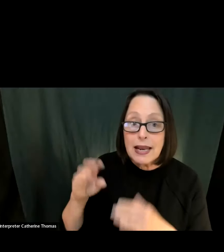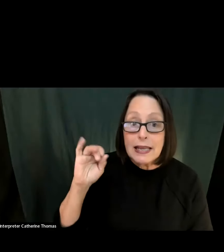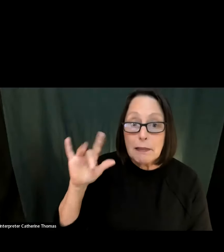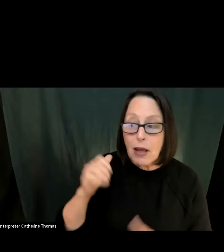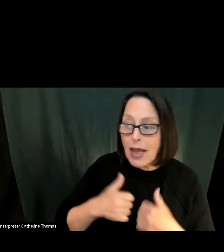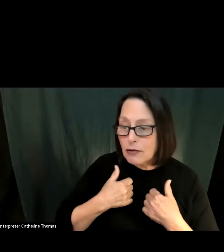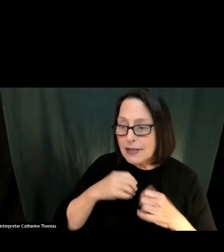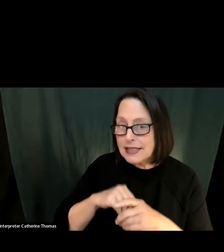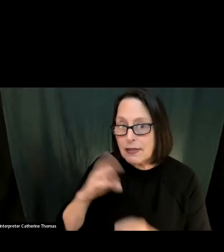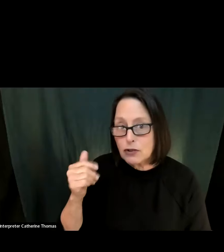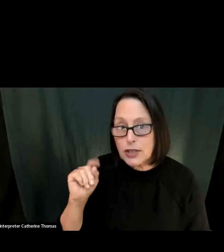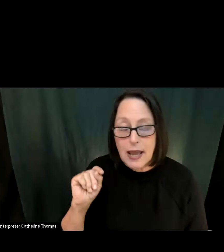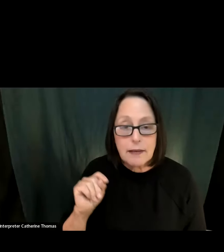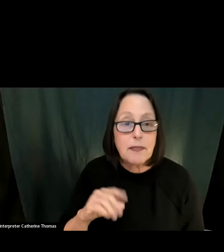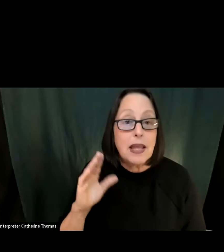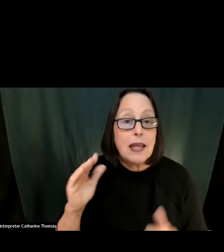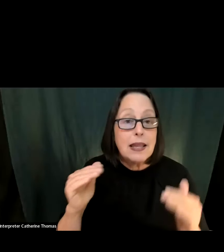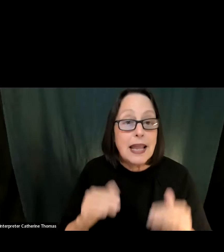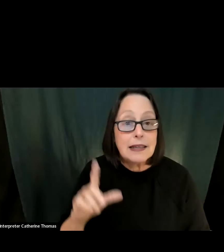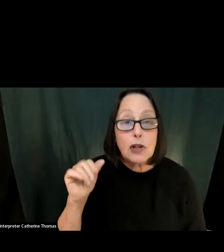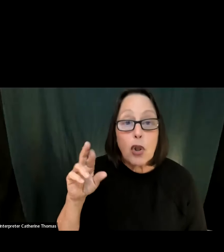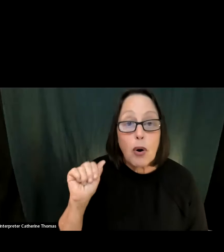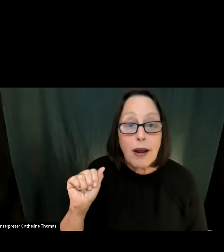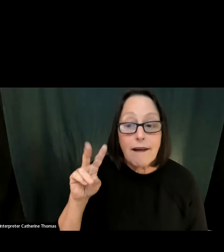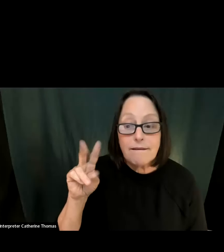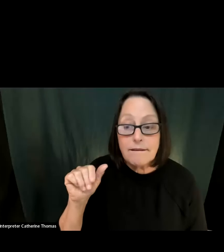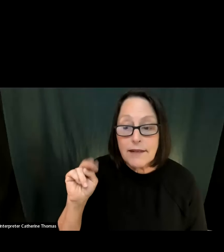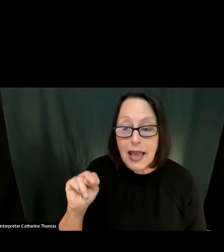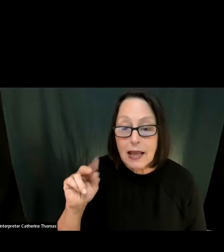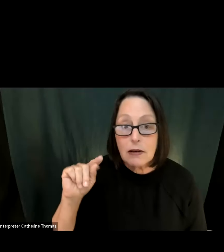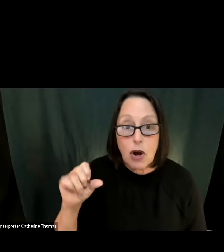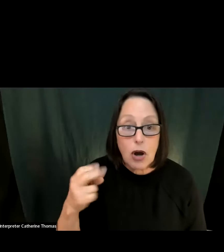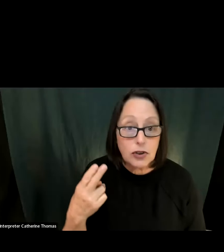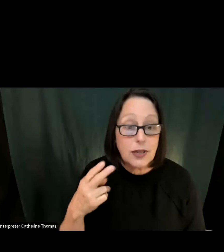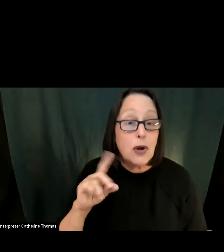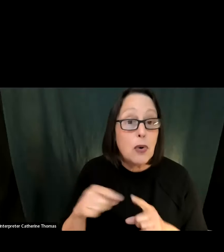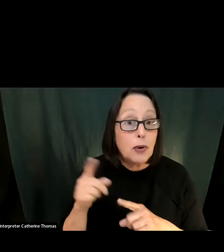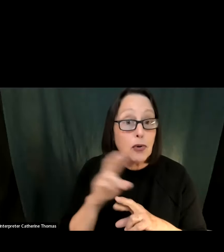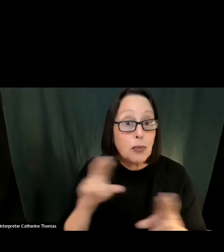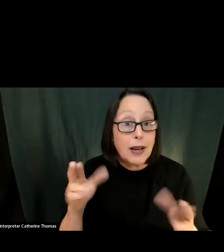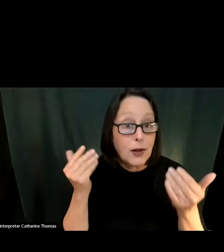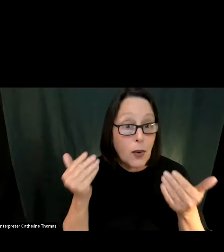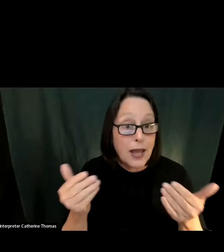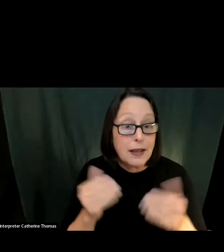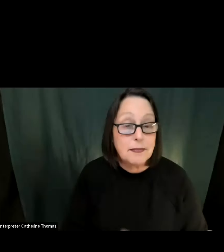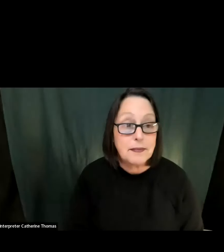chat. Next up is Laura Van Tosh. And Laura, when you're ready, go ahead.